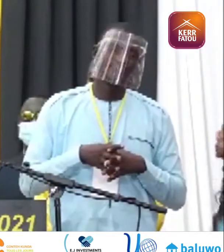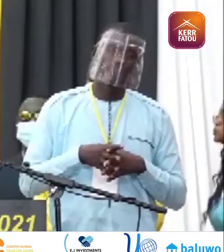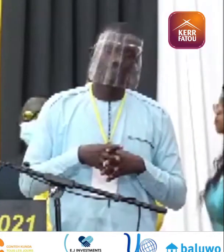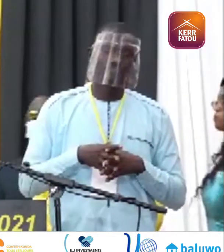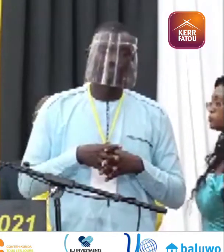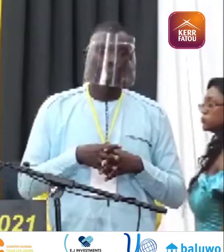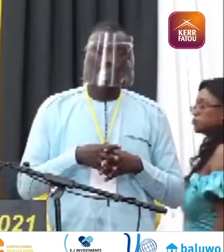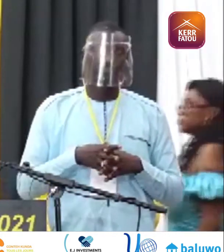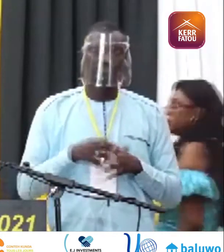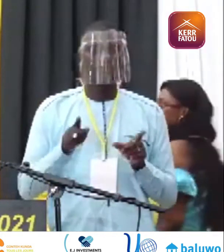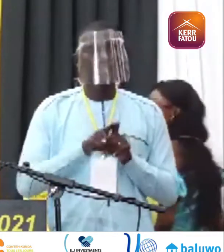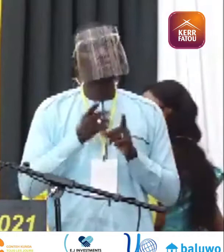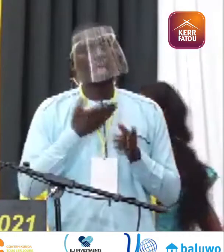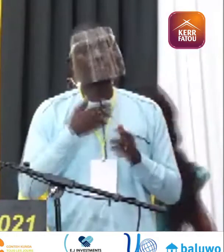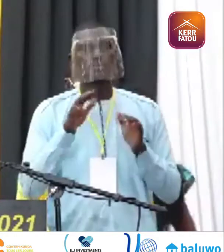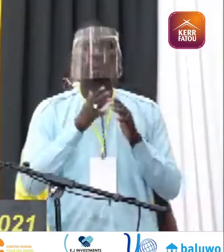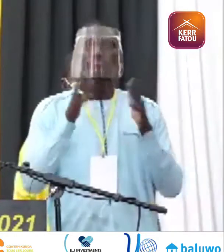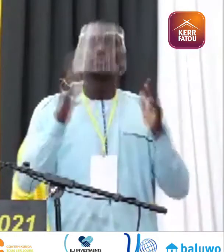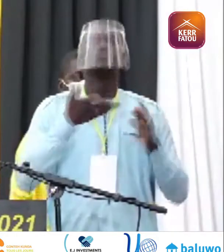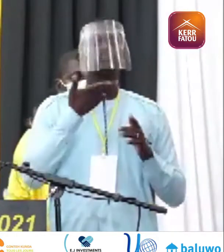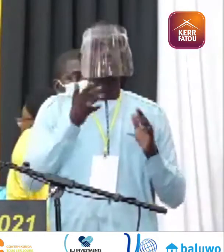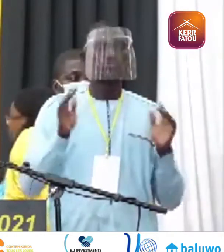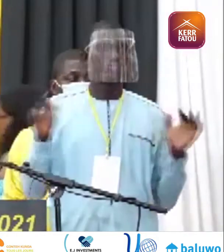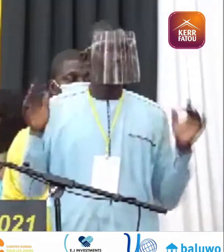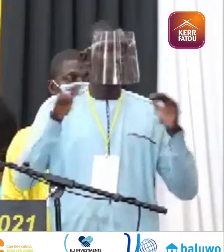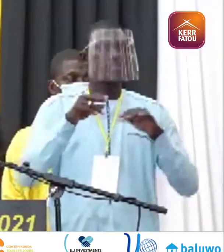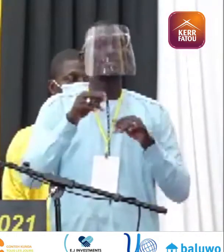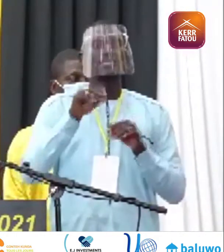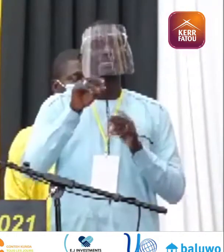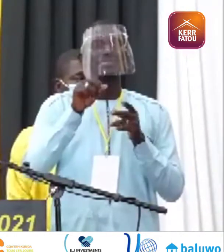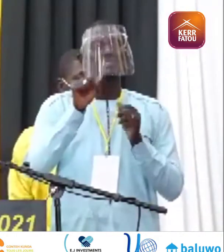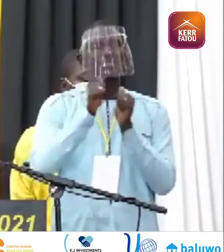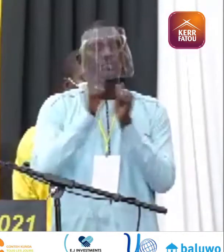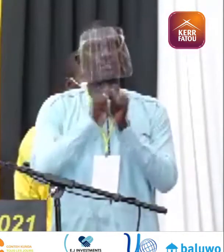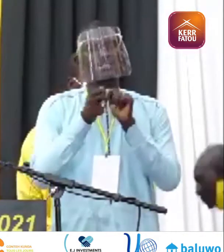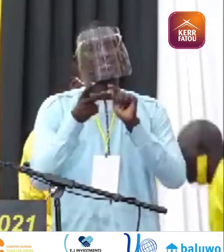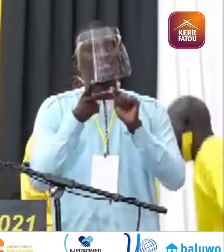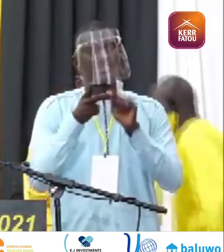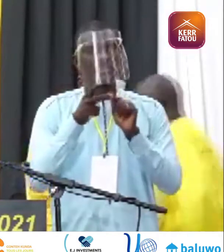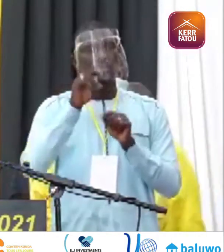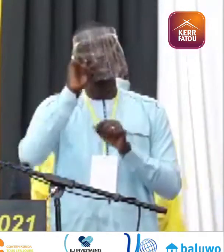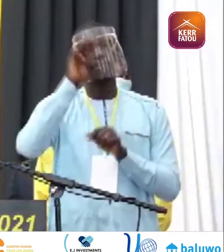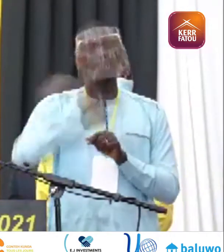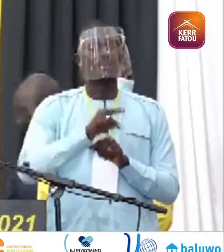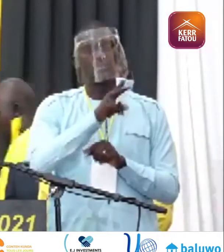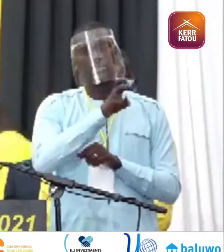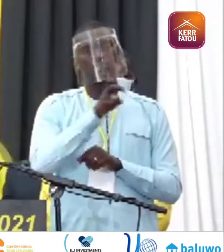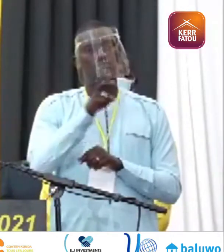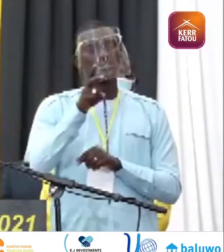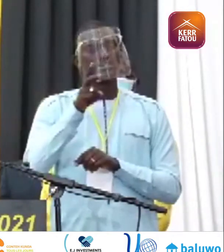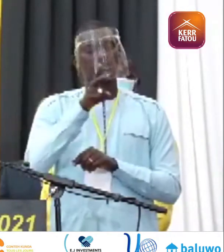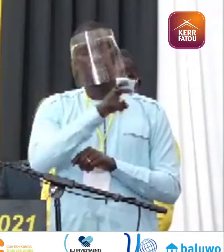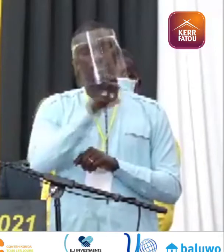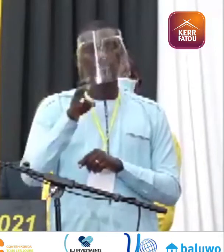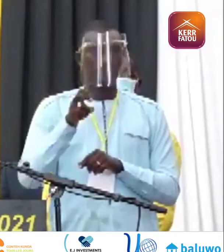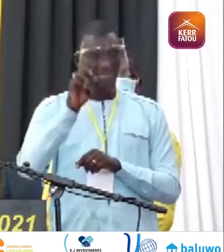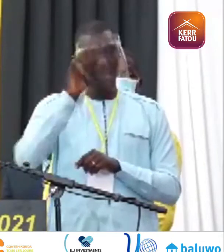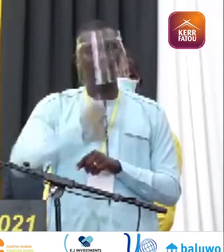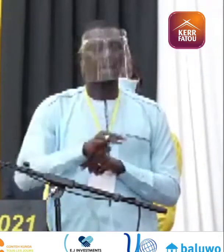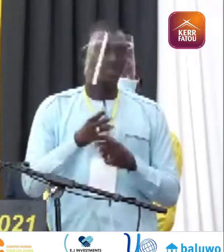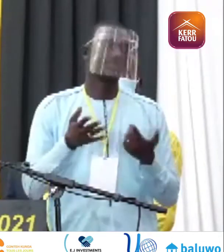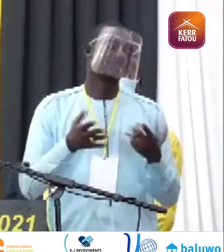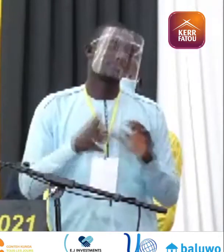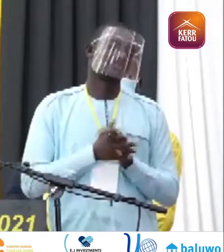There was a youth congress on Saturday, 2nd March 2019, held at Gunjur, and as I